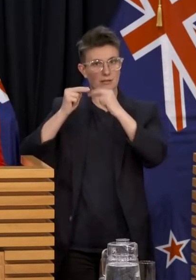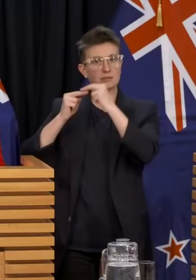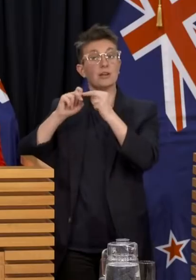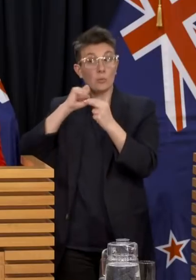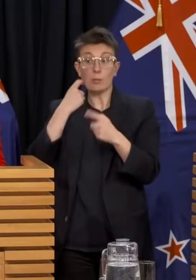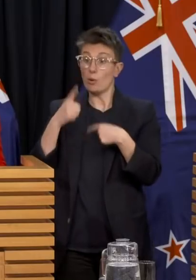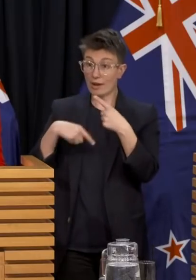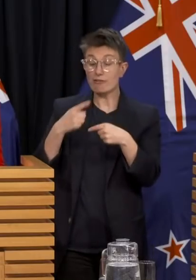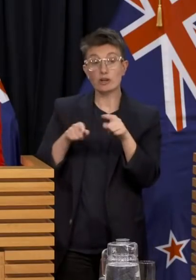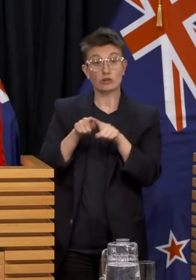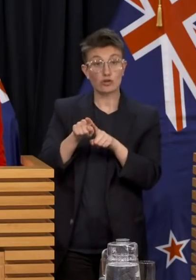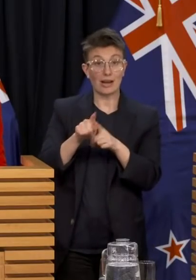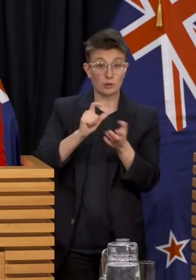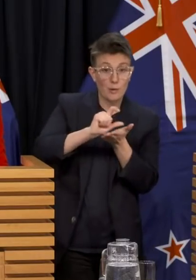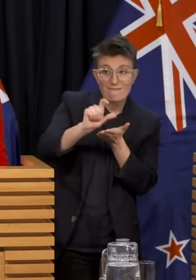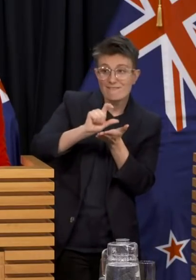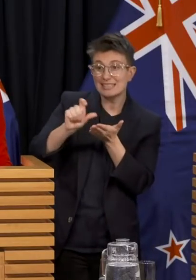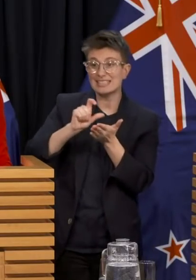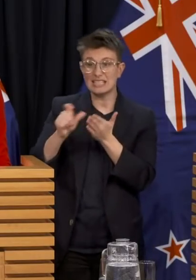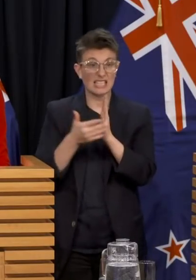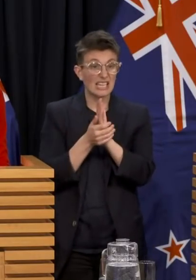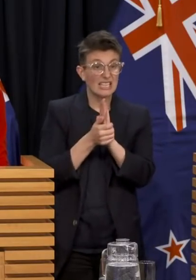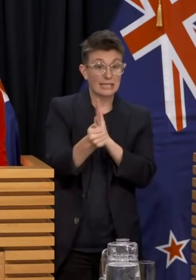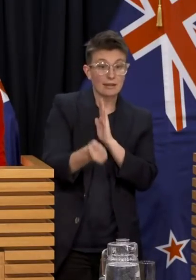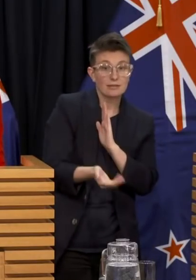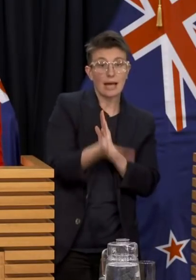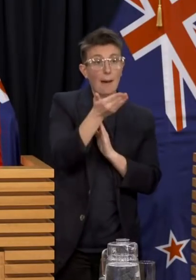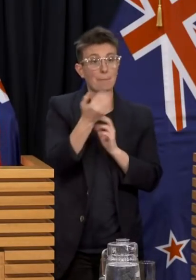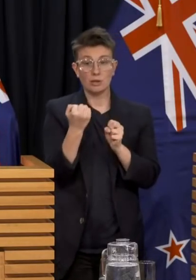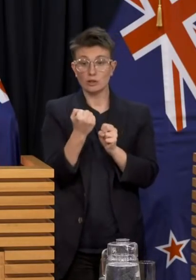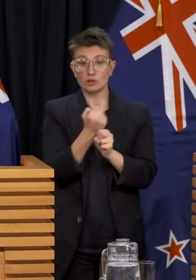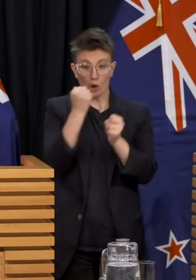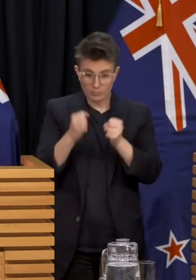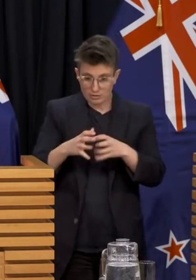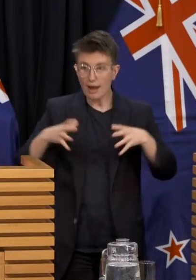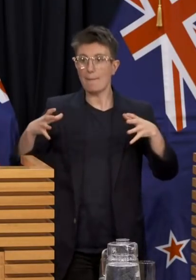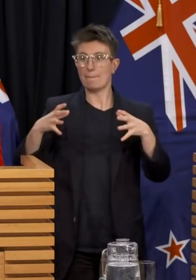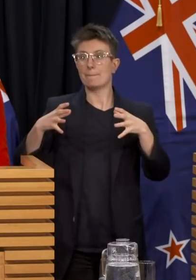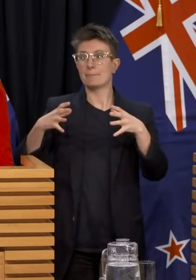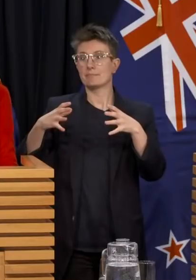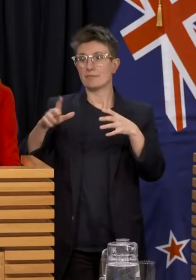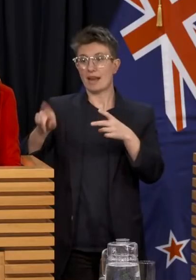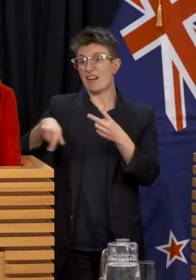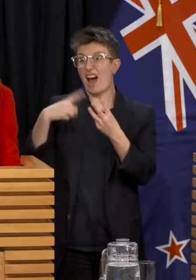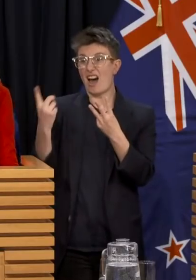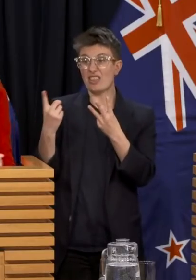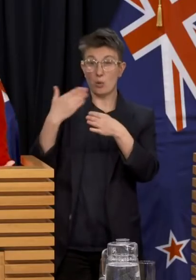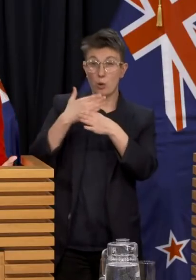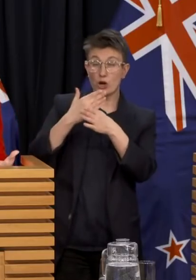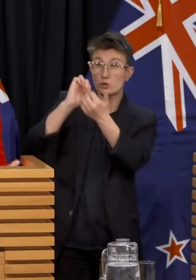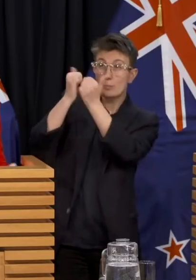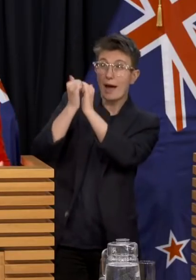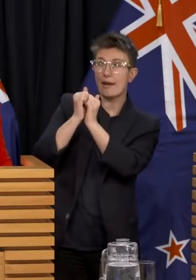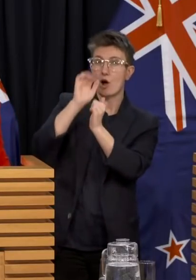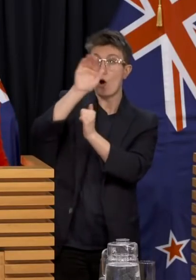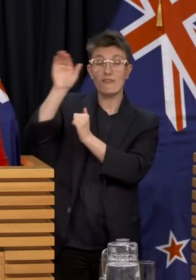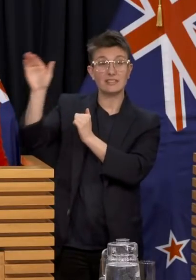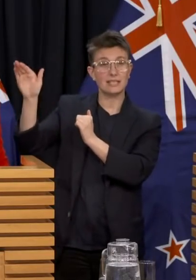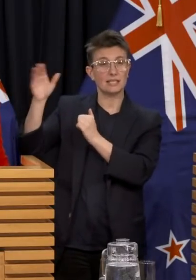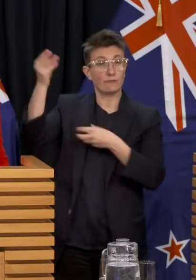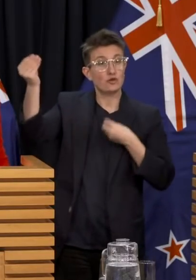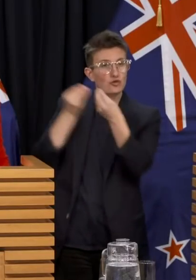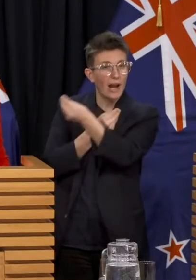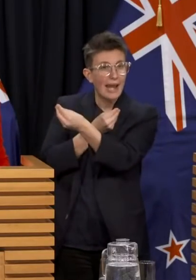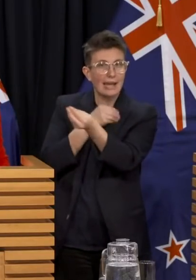in job creation, in small business investment, and the work we're doing with foreign partners around trade and export growth. So, yes,